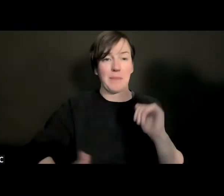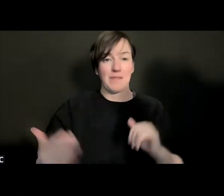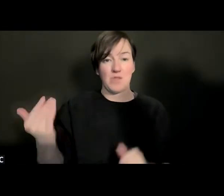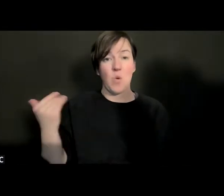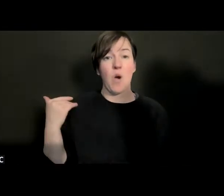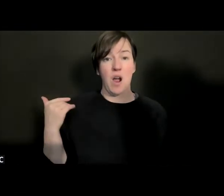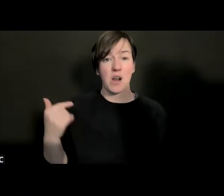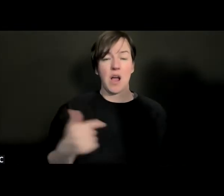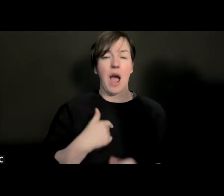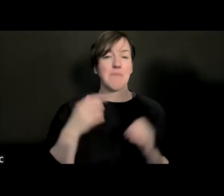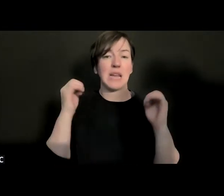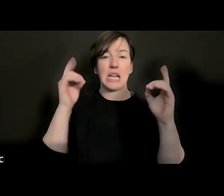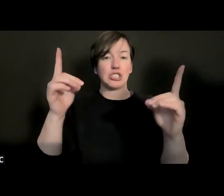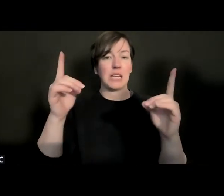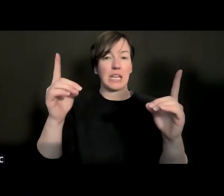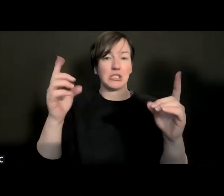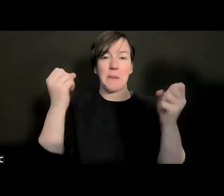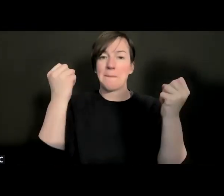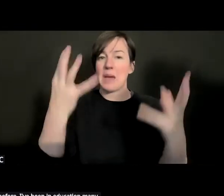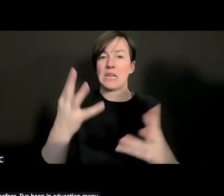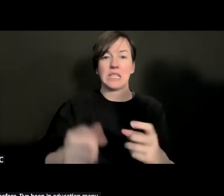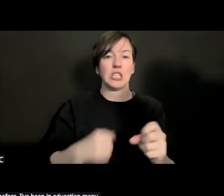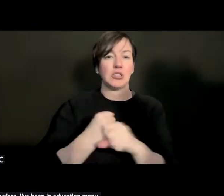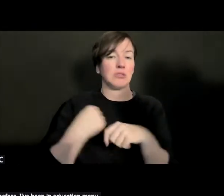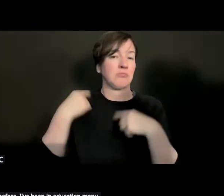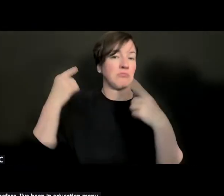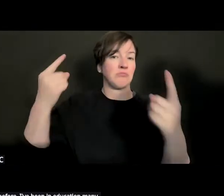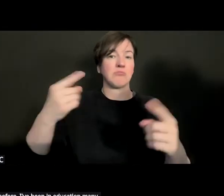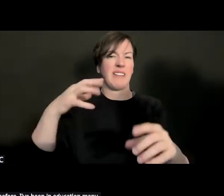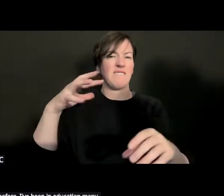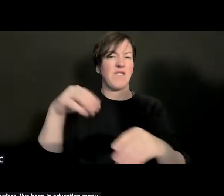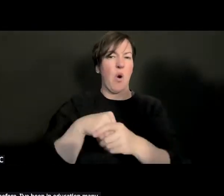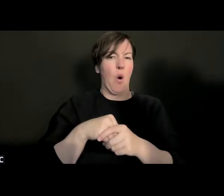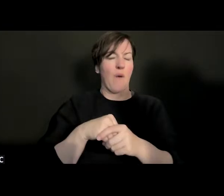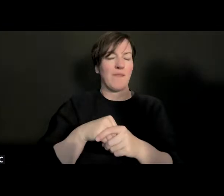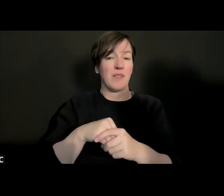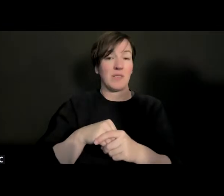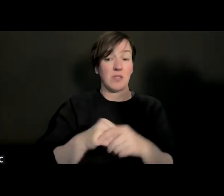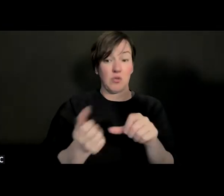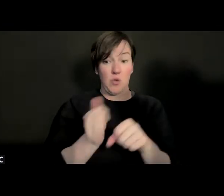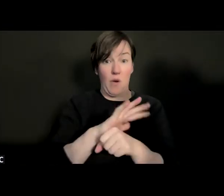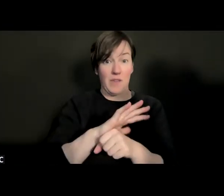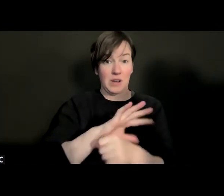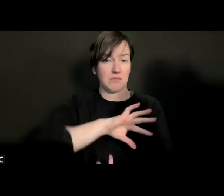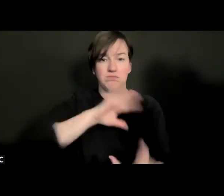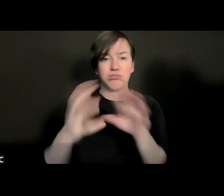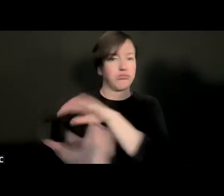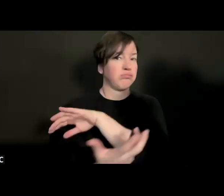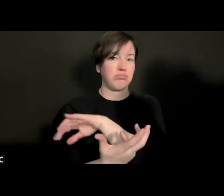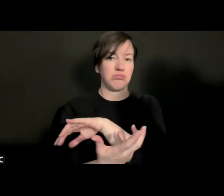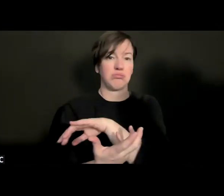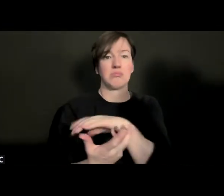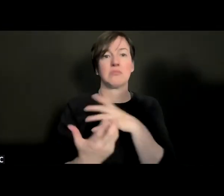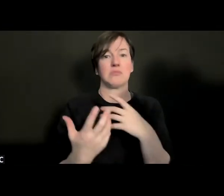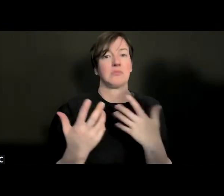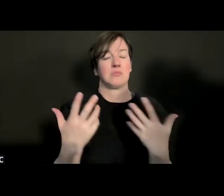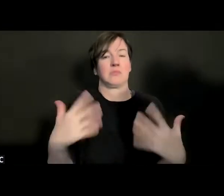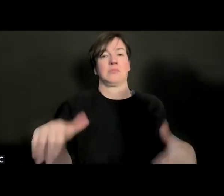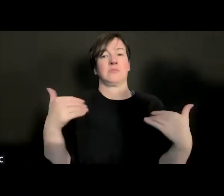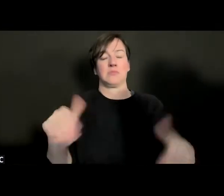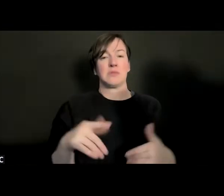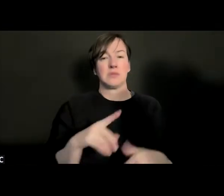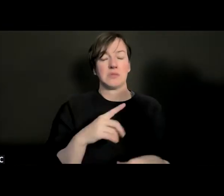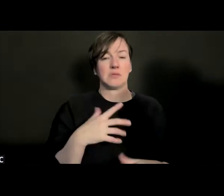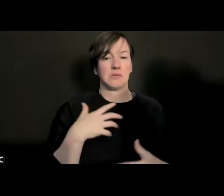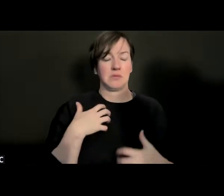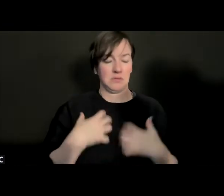been in education many years, and it turned us over and under and all over the place. And it questions